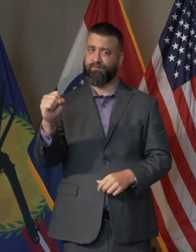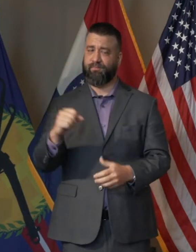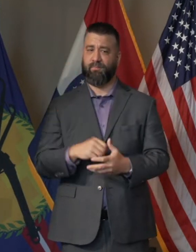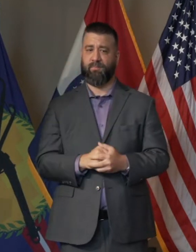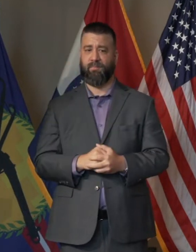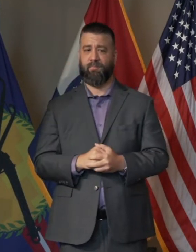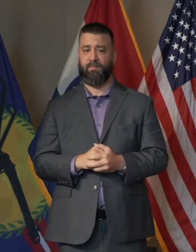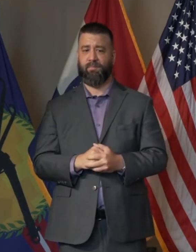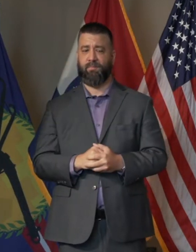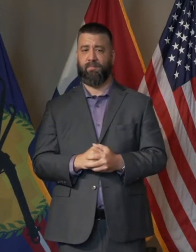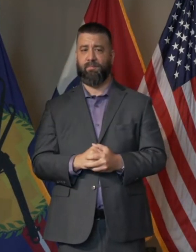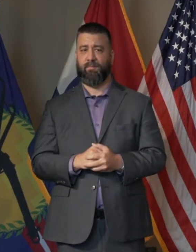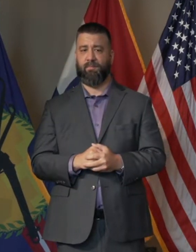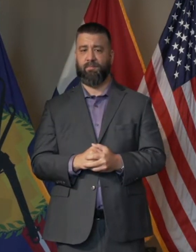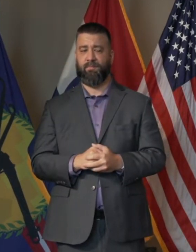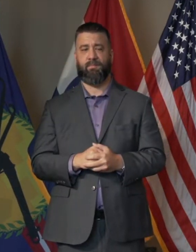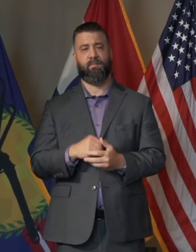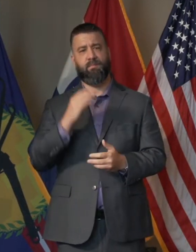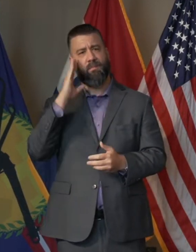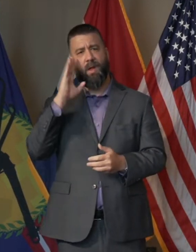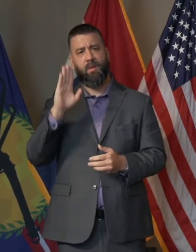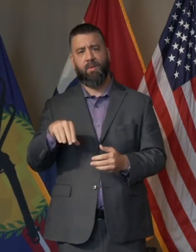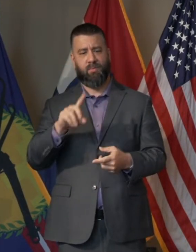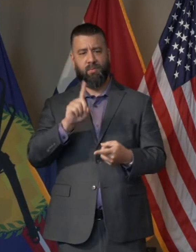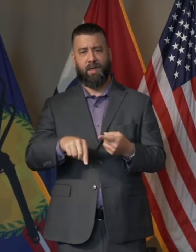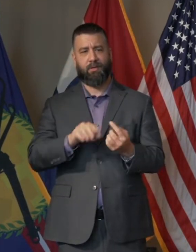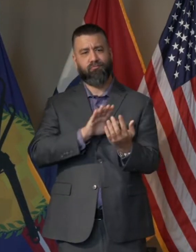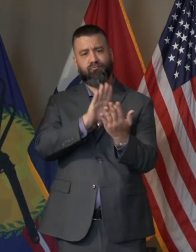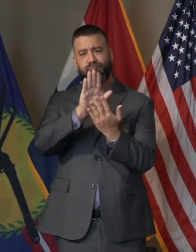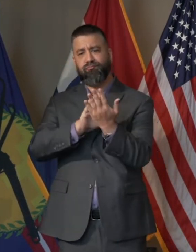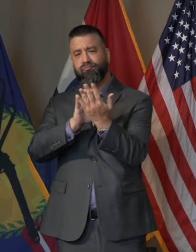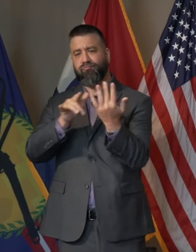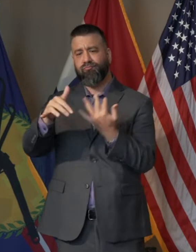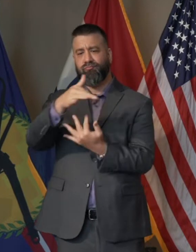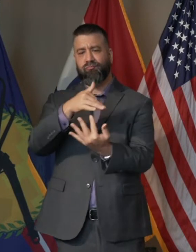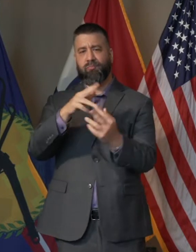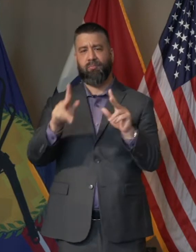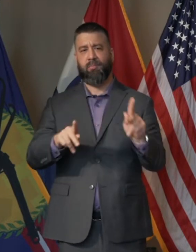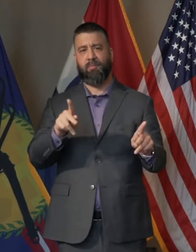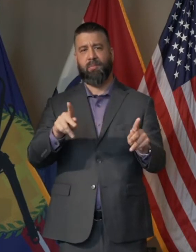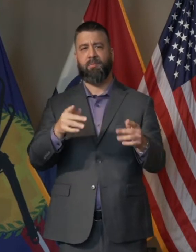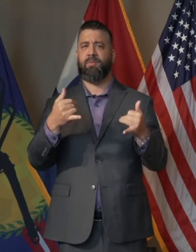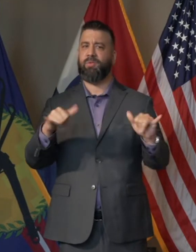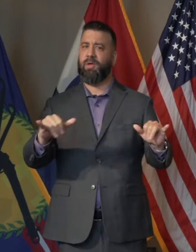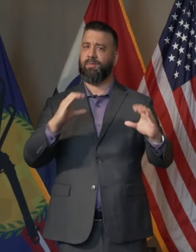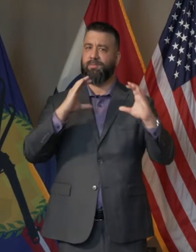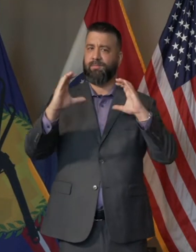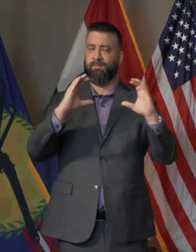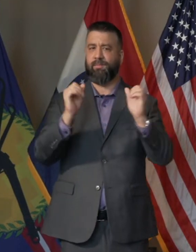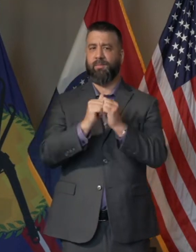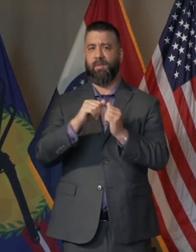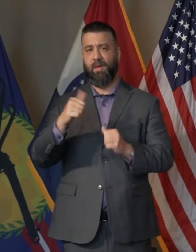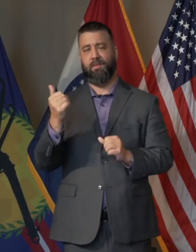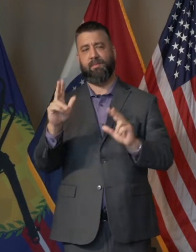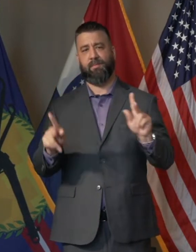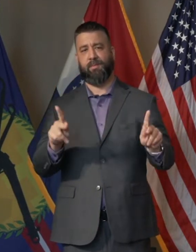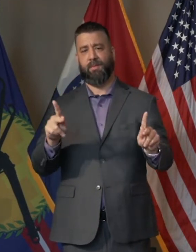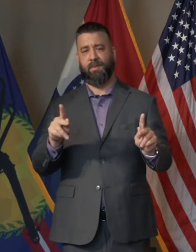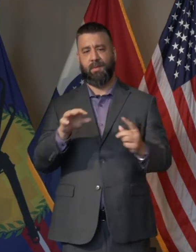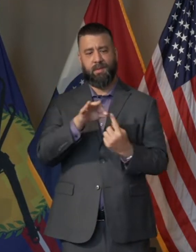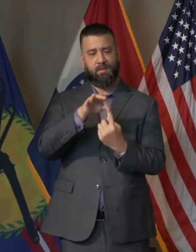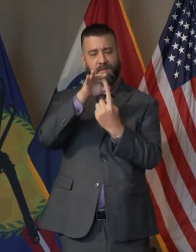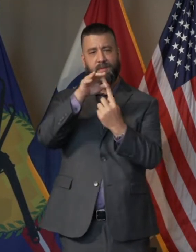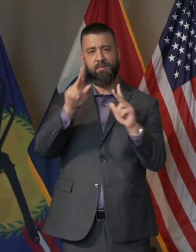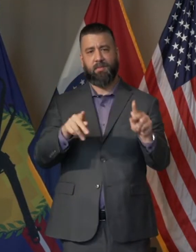We may have fewer opportunities to meet in person, but let's work to communicate with others, especially those who are most